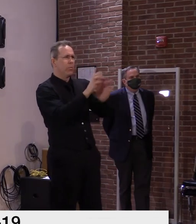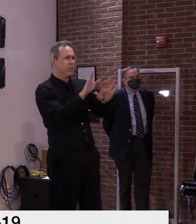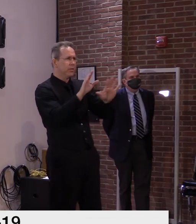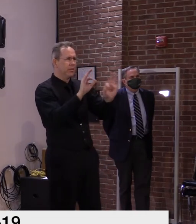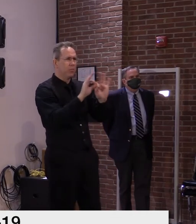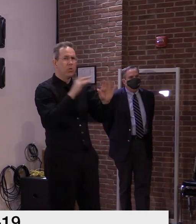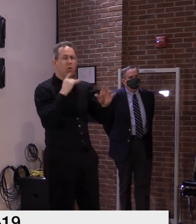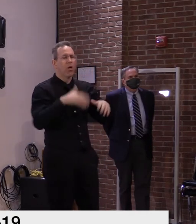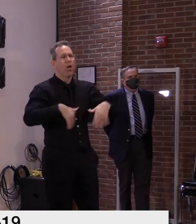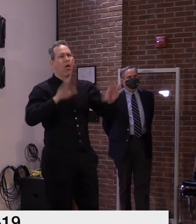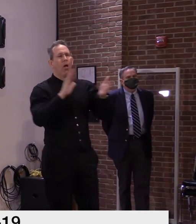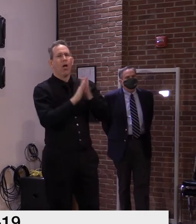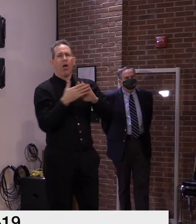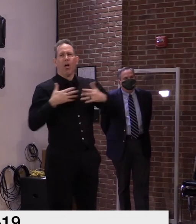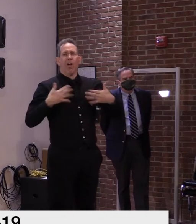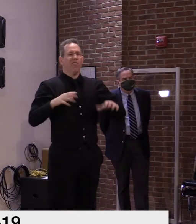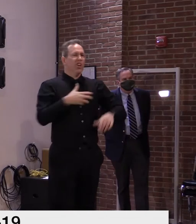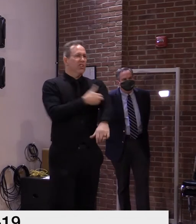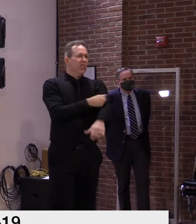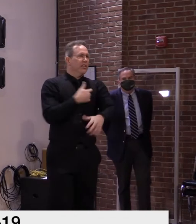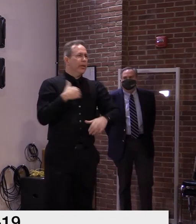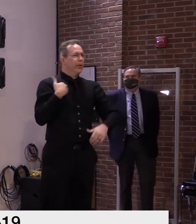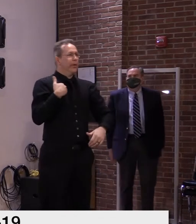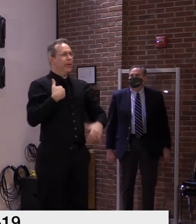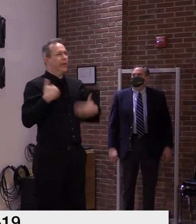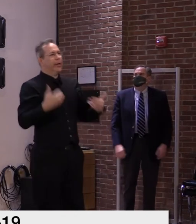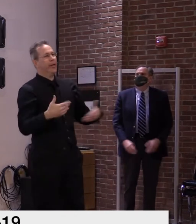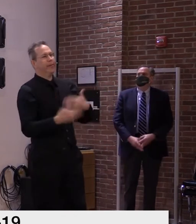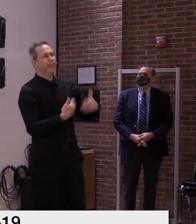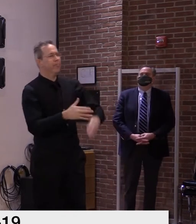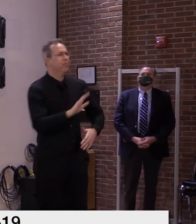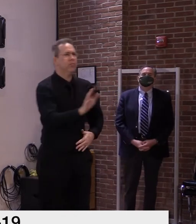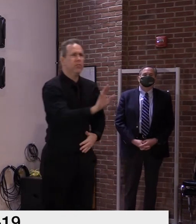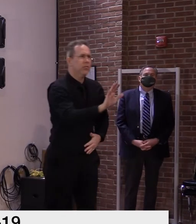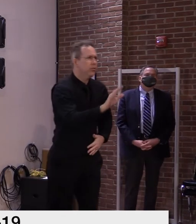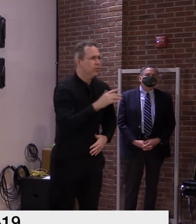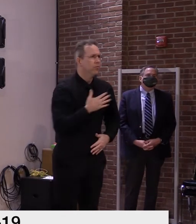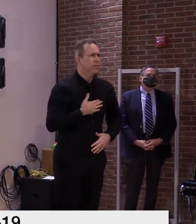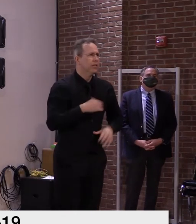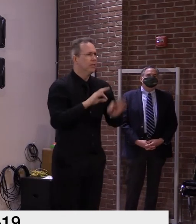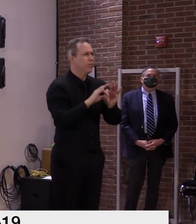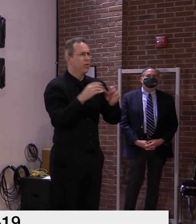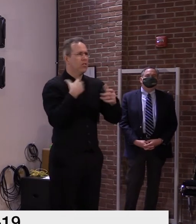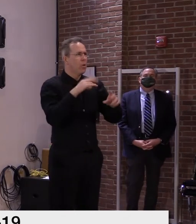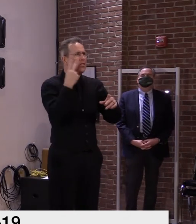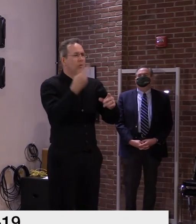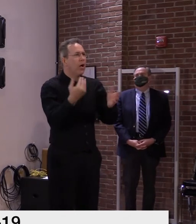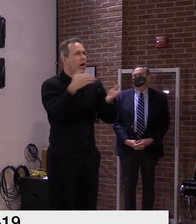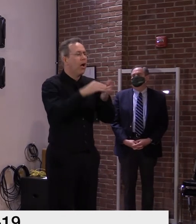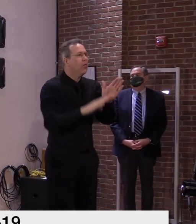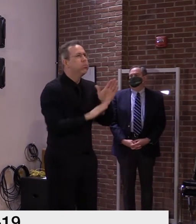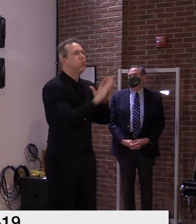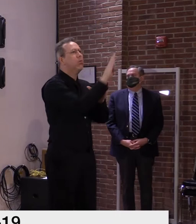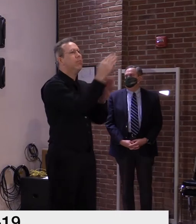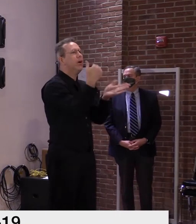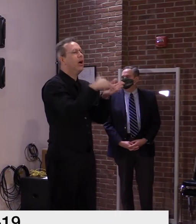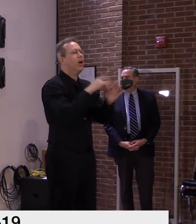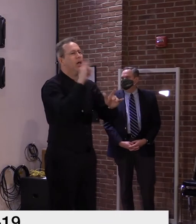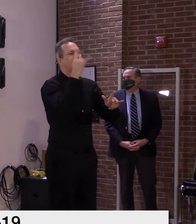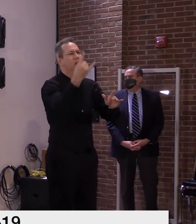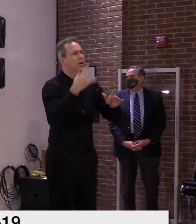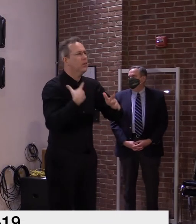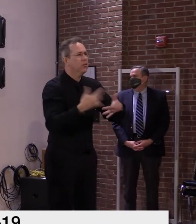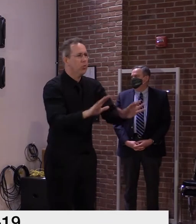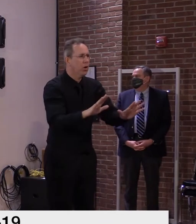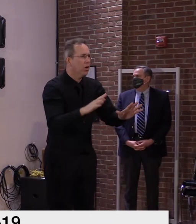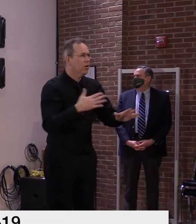getting vaccinated. We should realize that if we don't want to see more of these strains like the ones appearing in New York City, we need to be